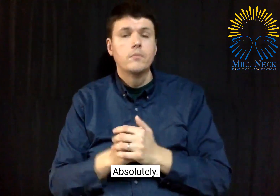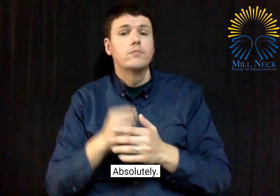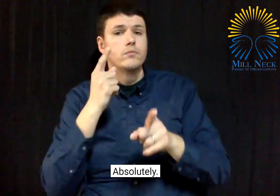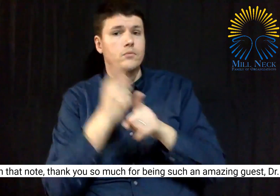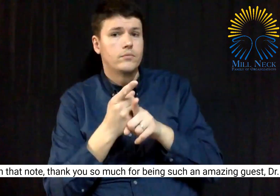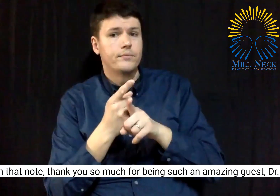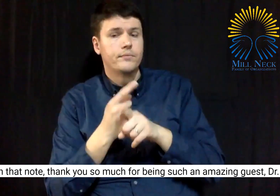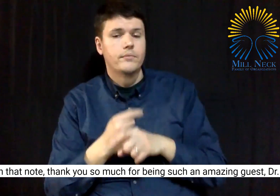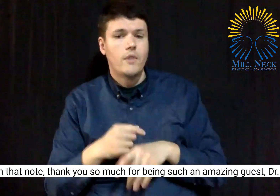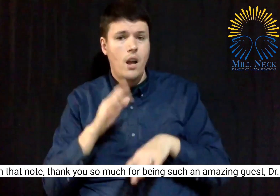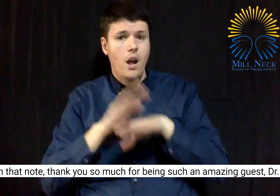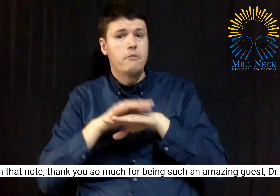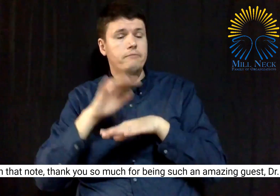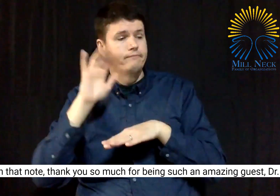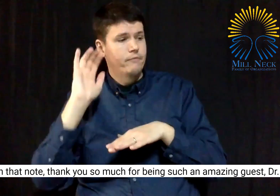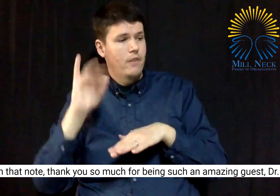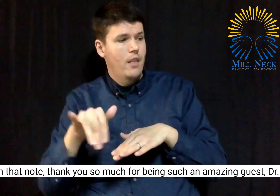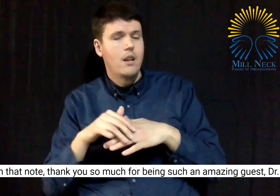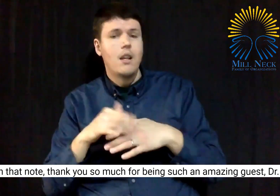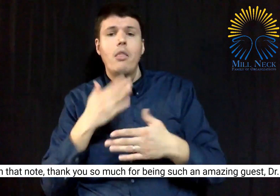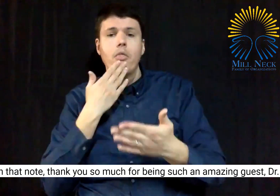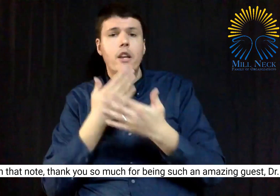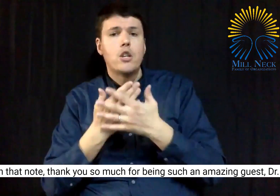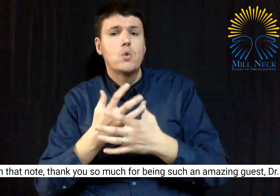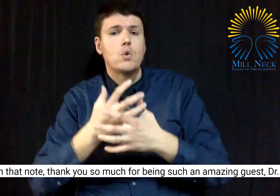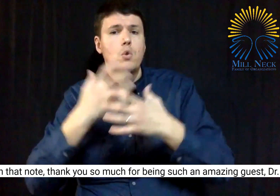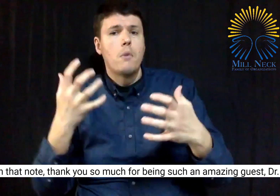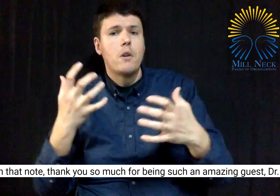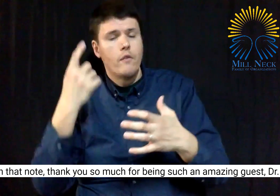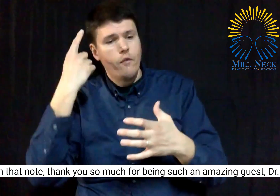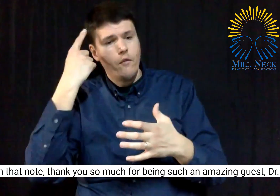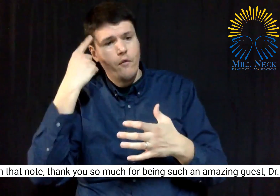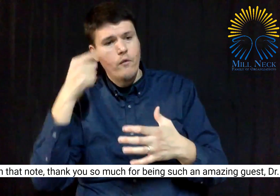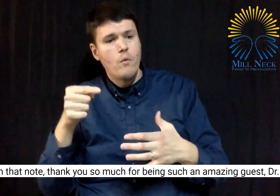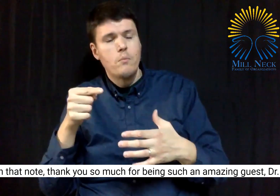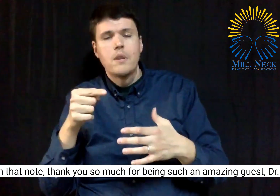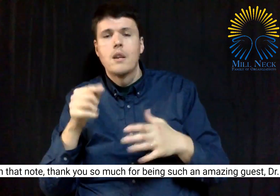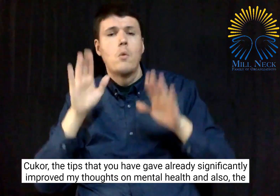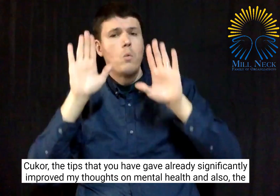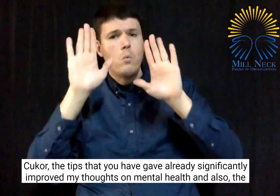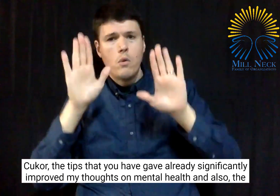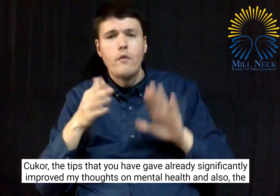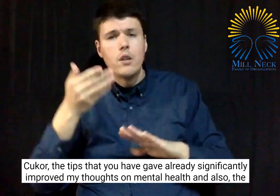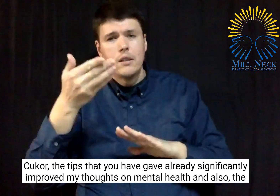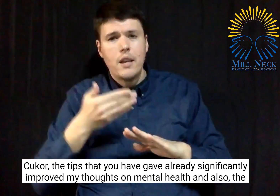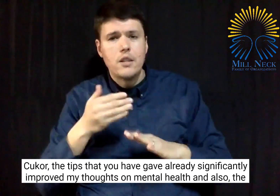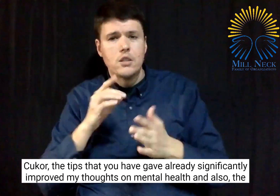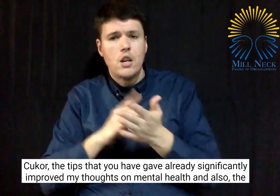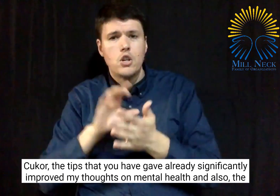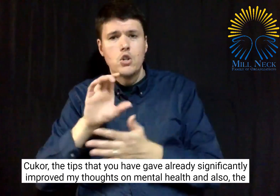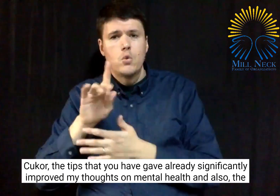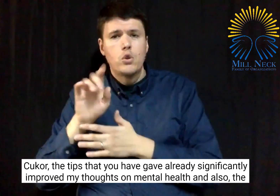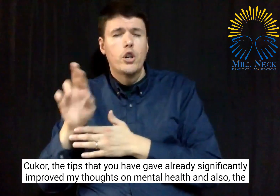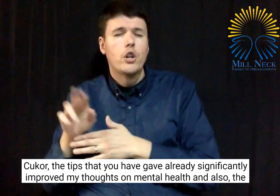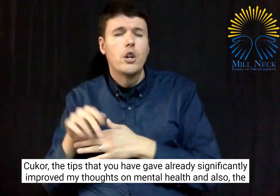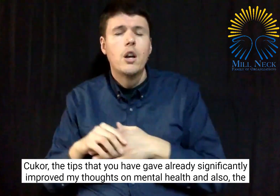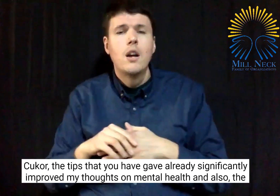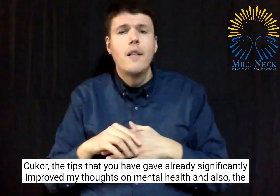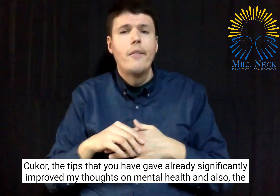Absolutely. On that note, thank you so much for being such an amazing guest, Dr. Cukor. The tips that you have gave